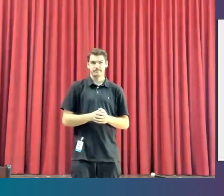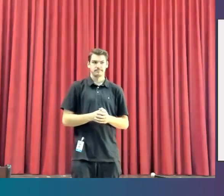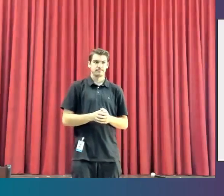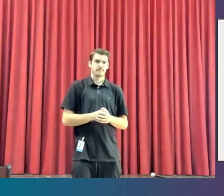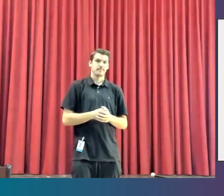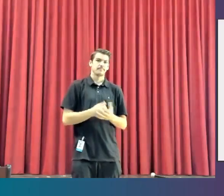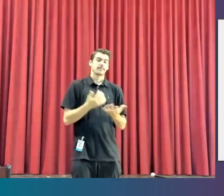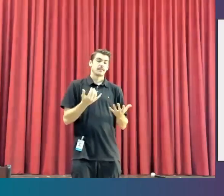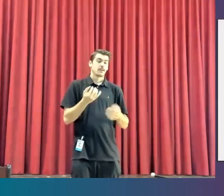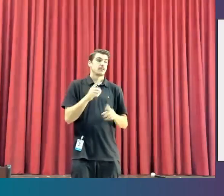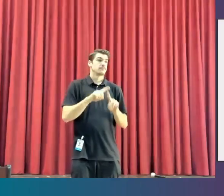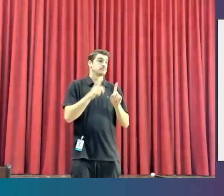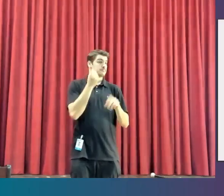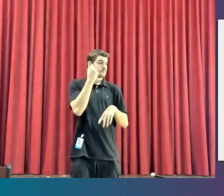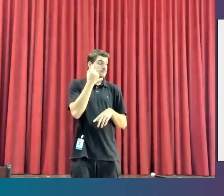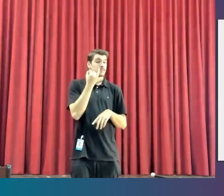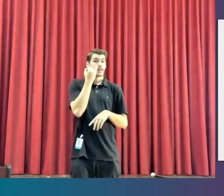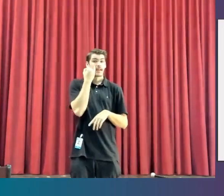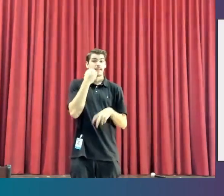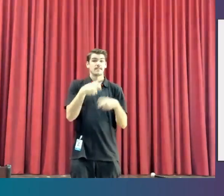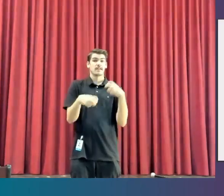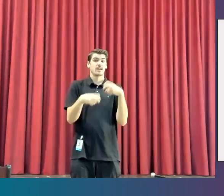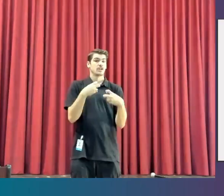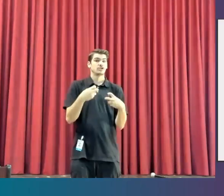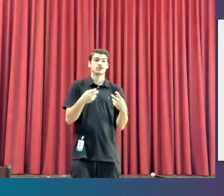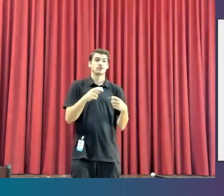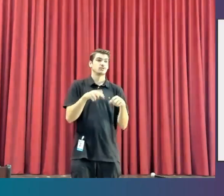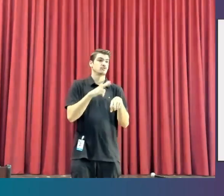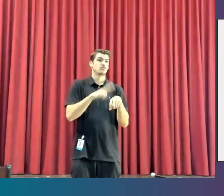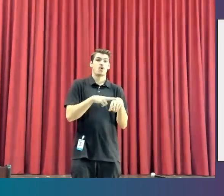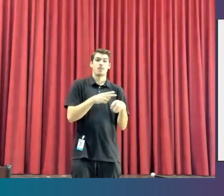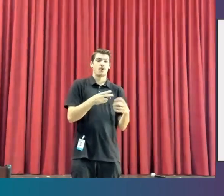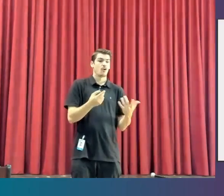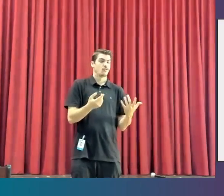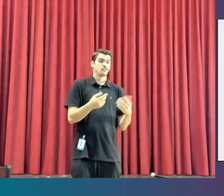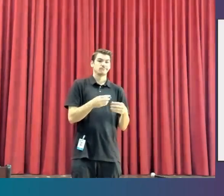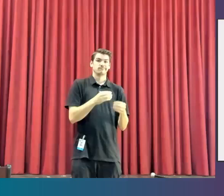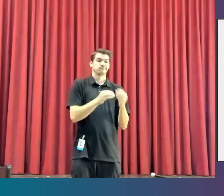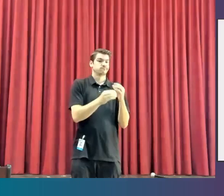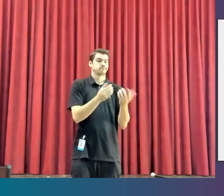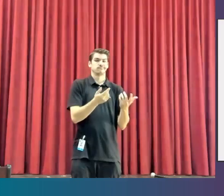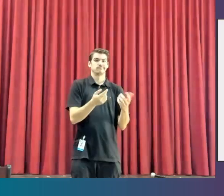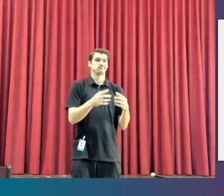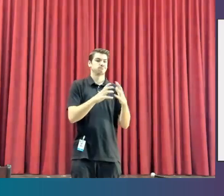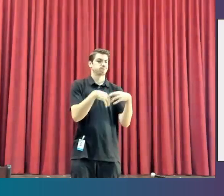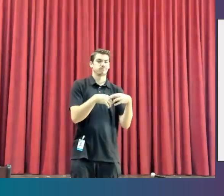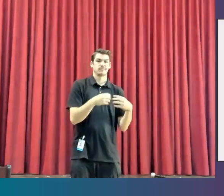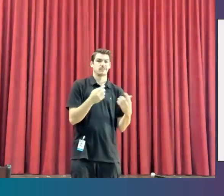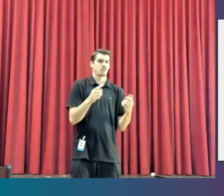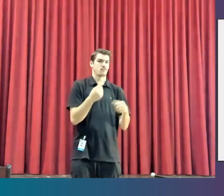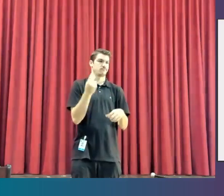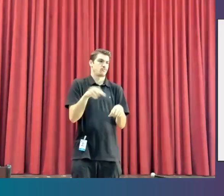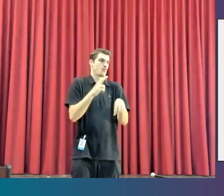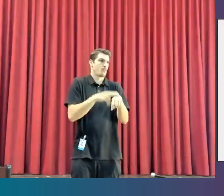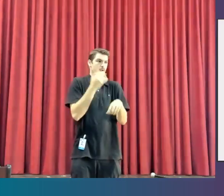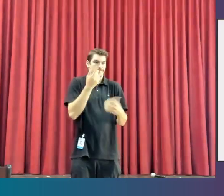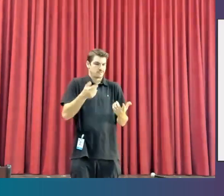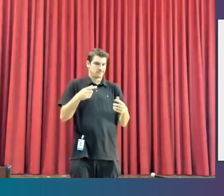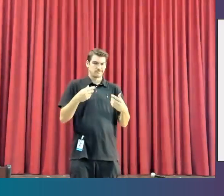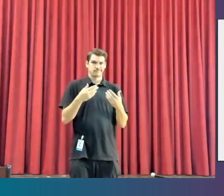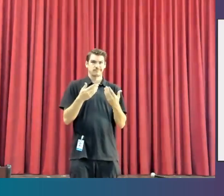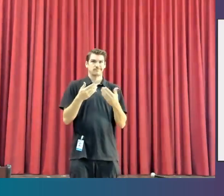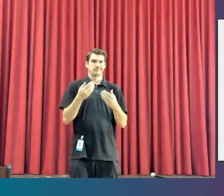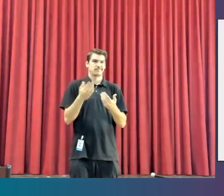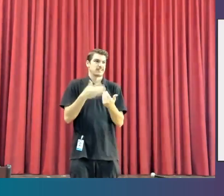If the issue, though, is normal wear and tear, it's the amount of damage you would expect if someone's living in a